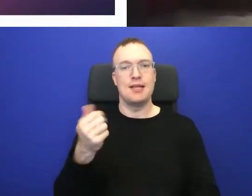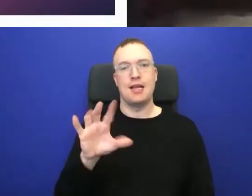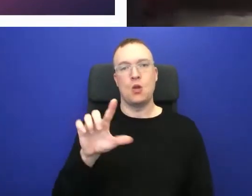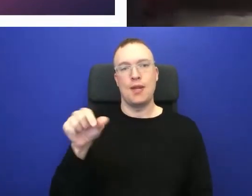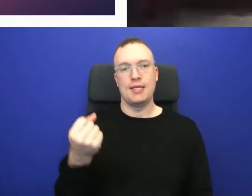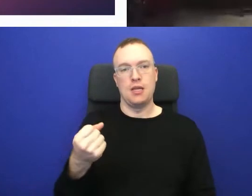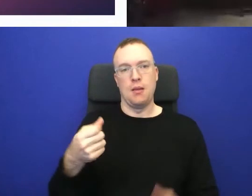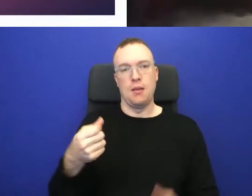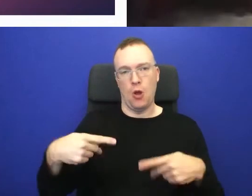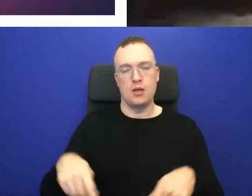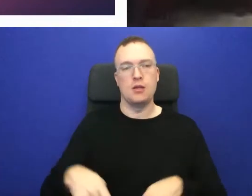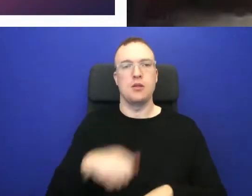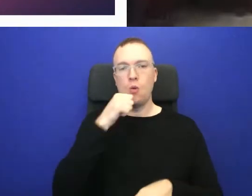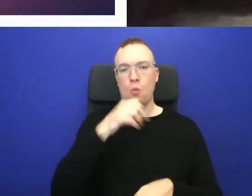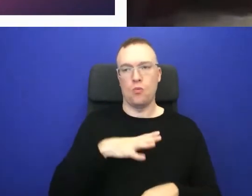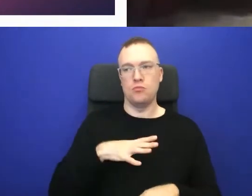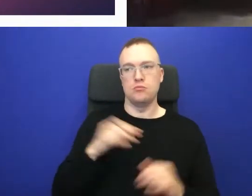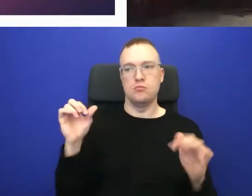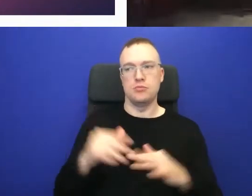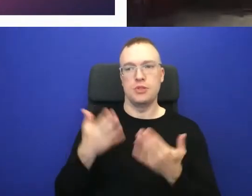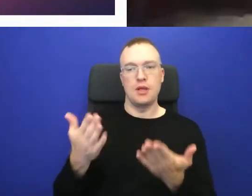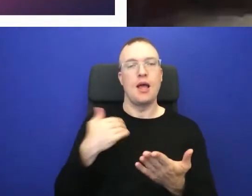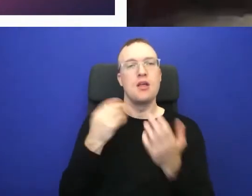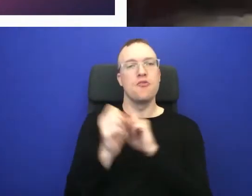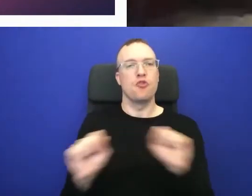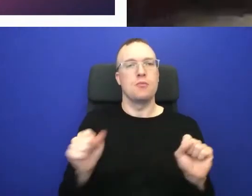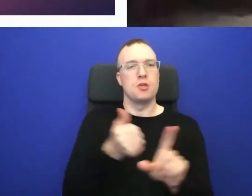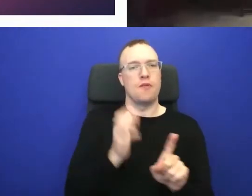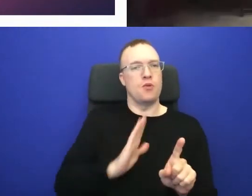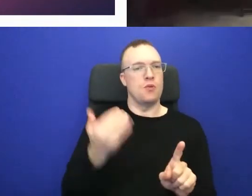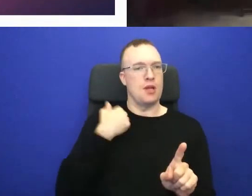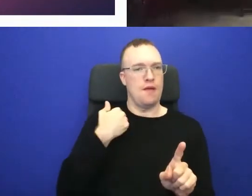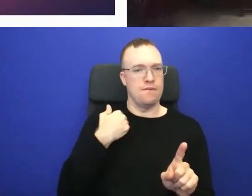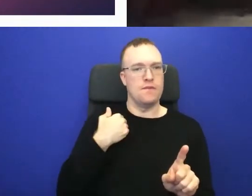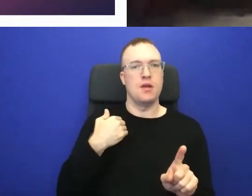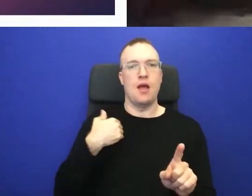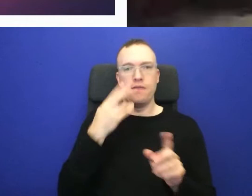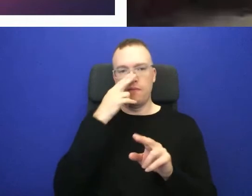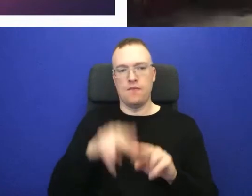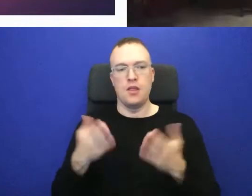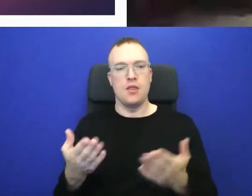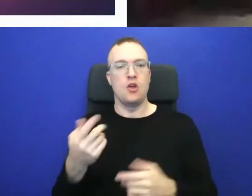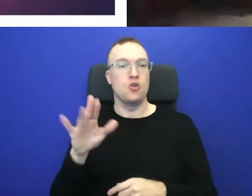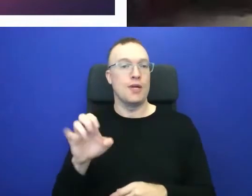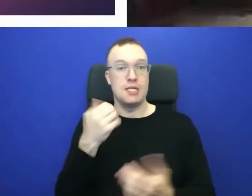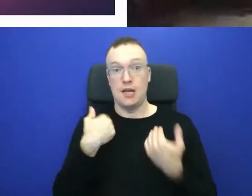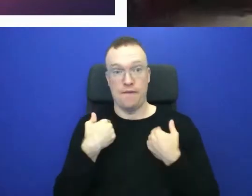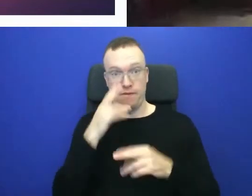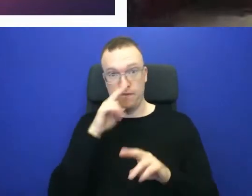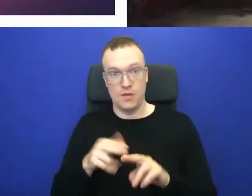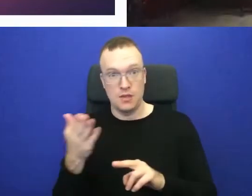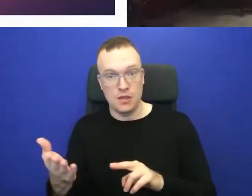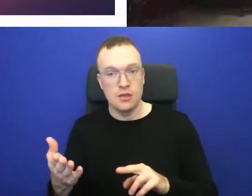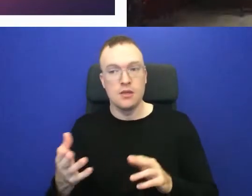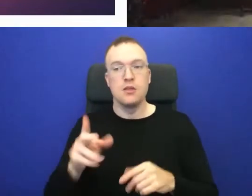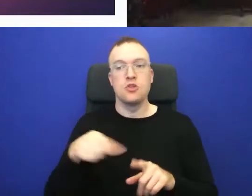The woman's a flapper there who has freedoms that she didn't, and is having fun at the castle where Grace had none. So when Stephen